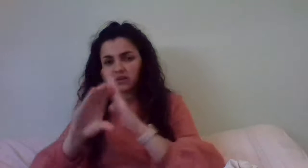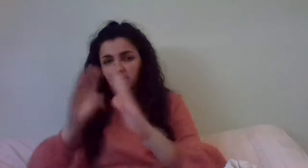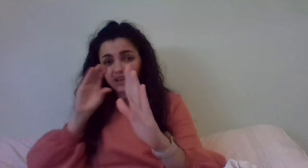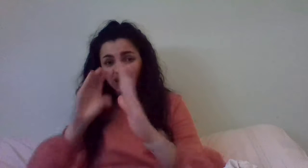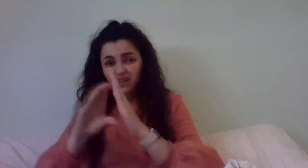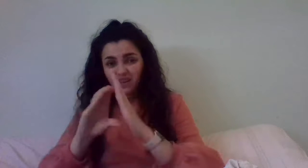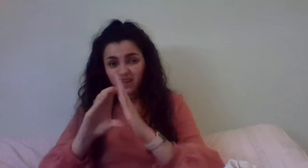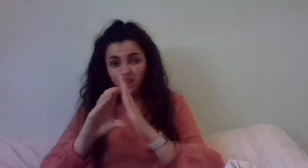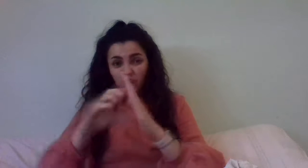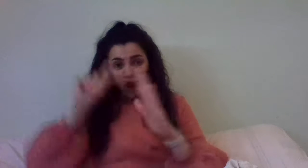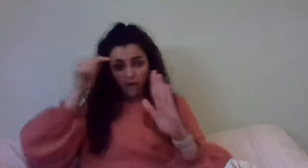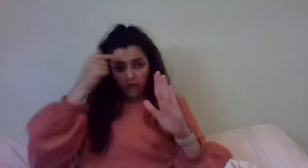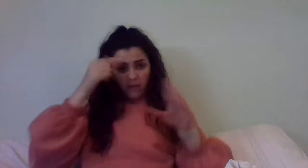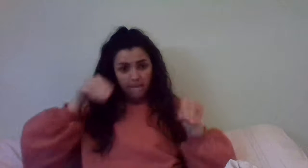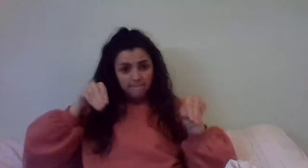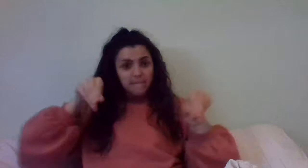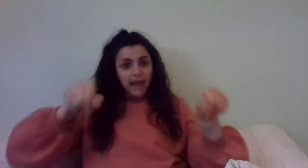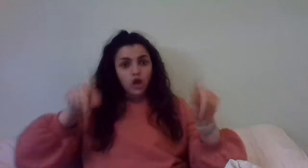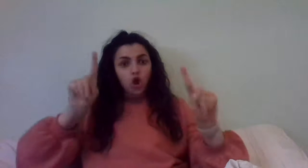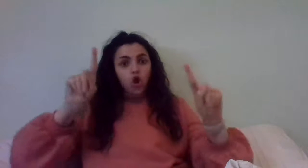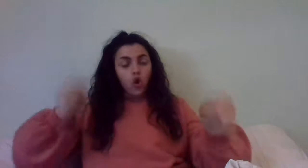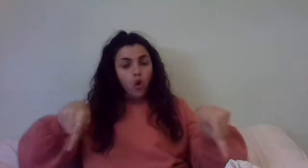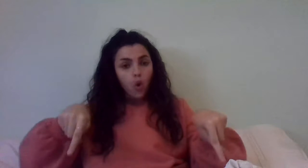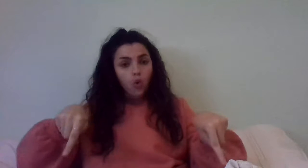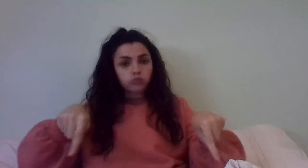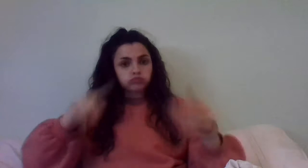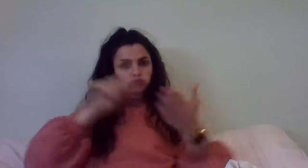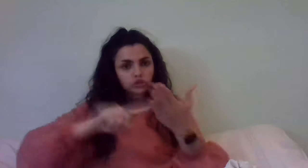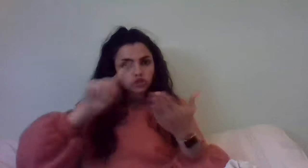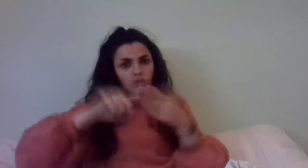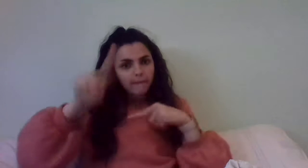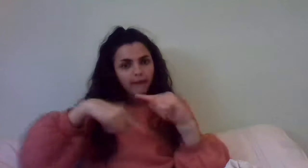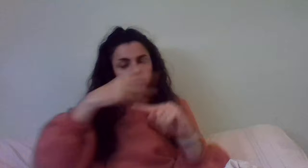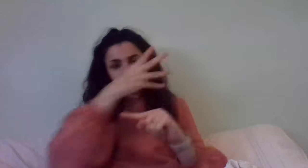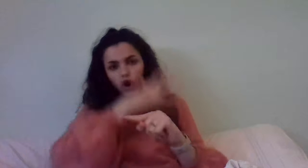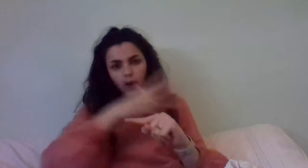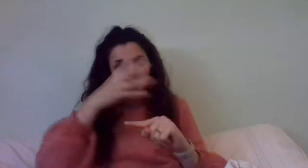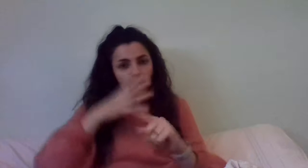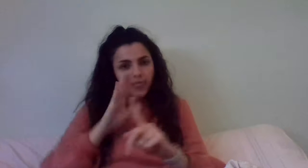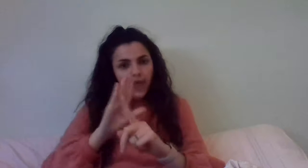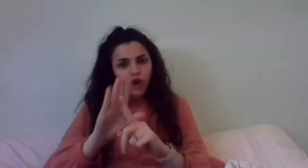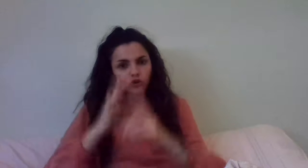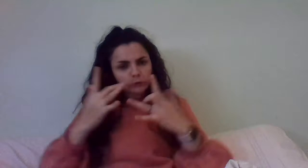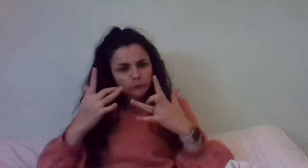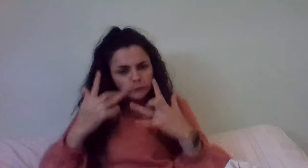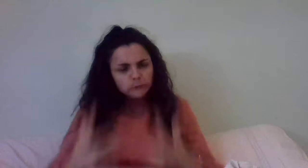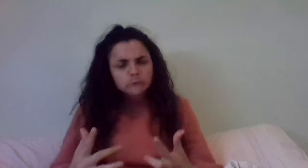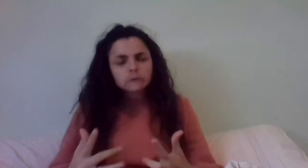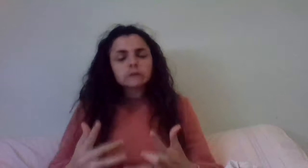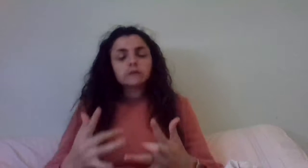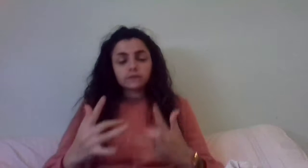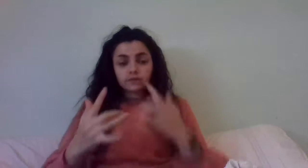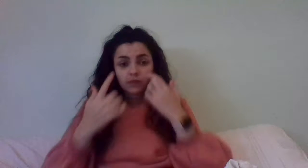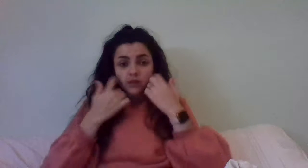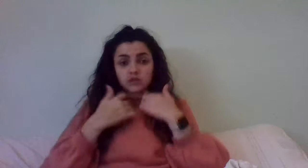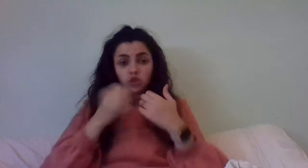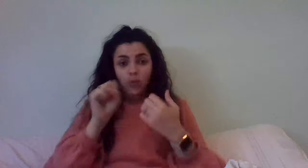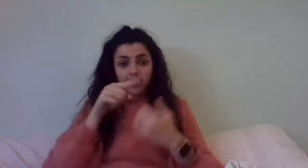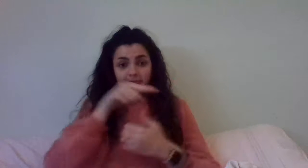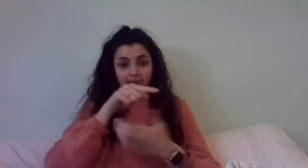being used and taken by the Farm Security Administration, photographs from the Associated